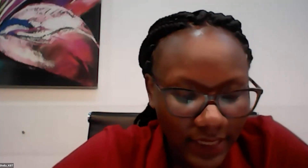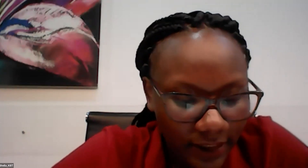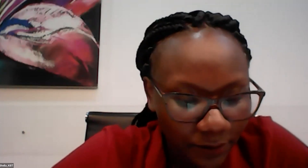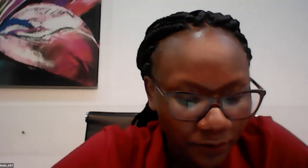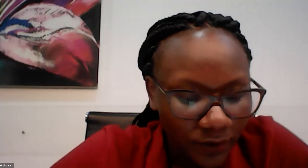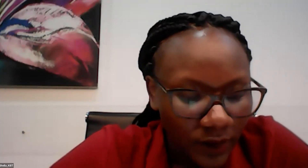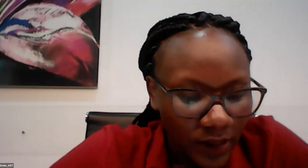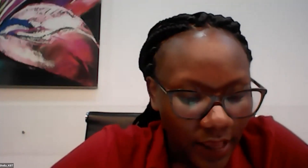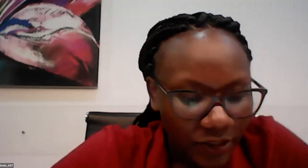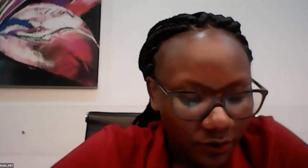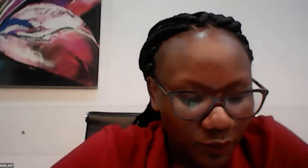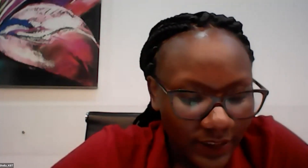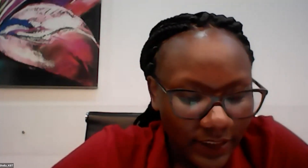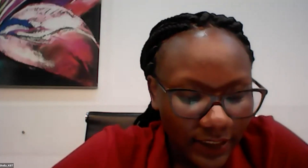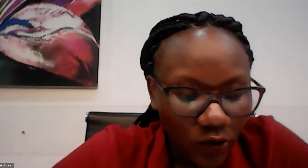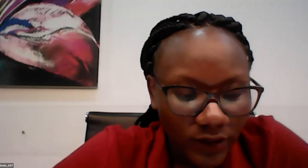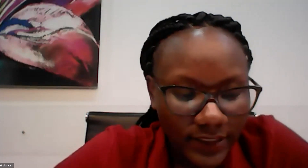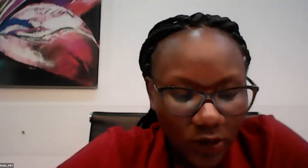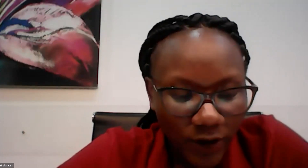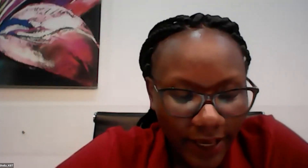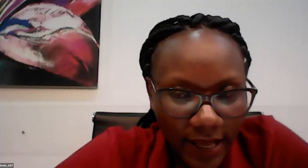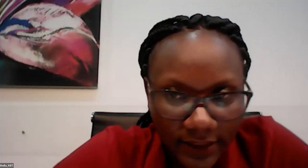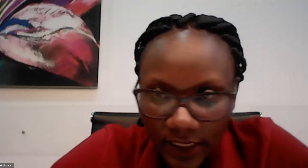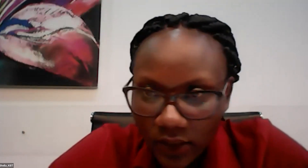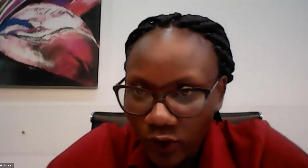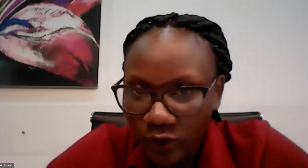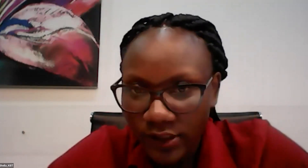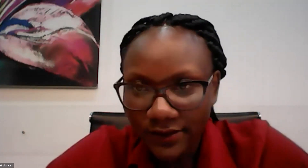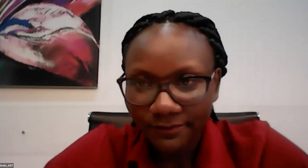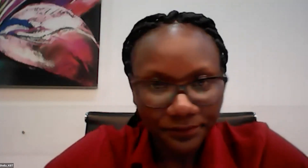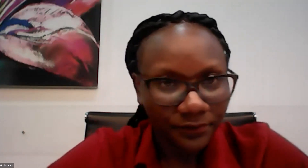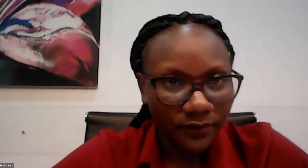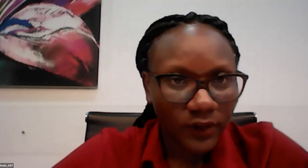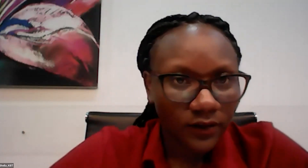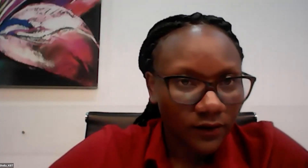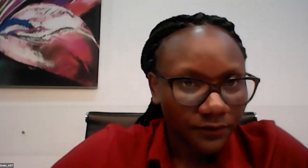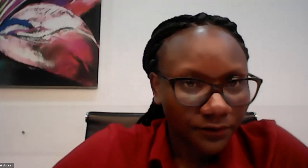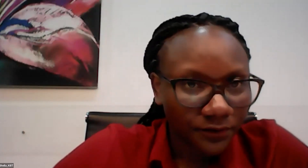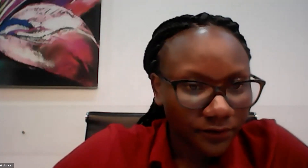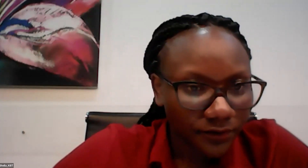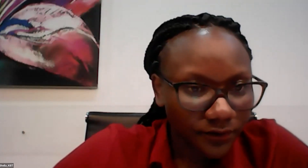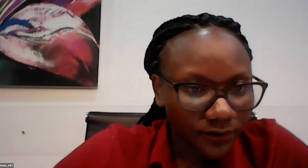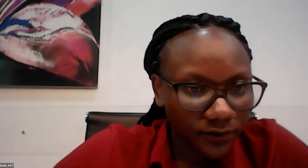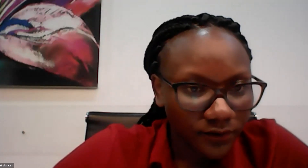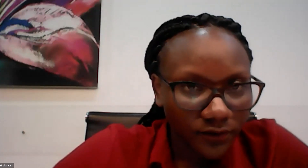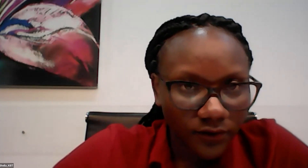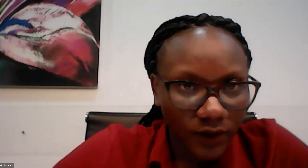from Tanzania, and she'll be presenting on Cello Care technologies.